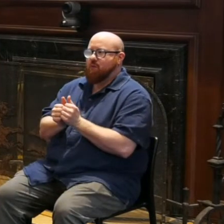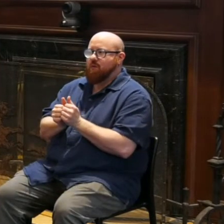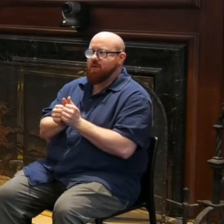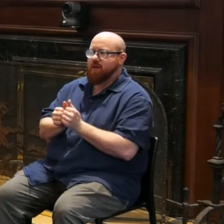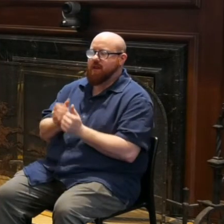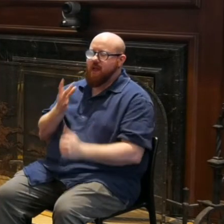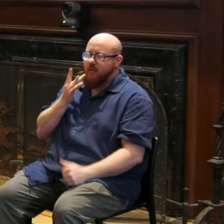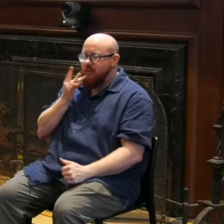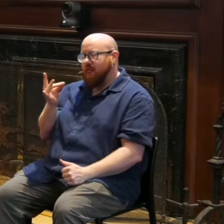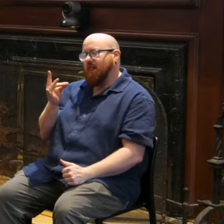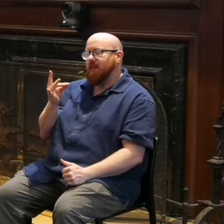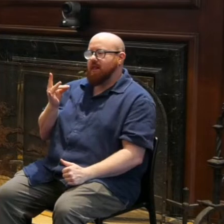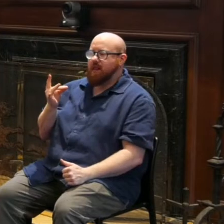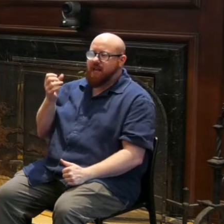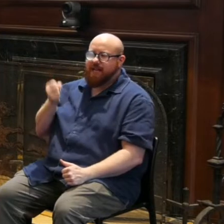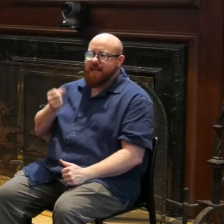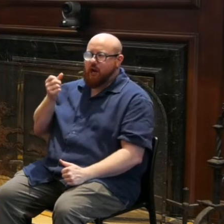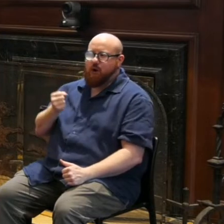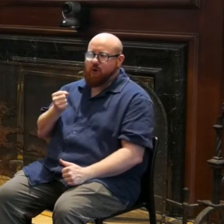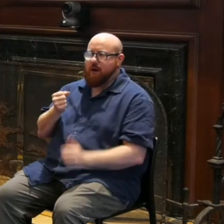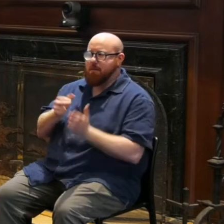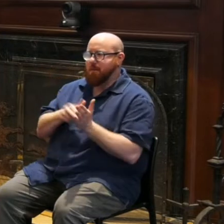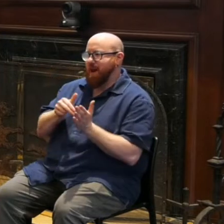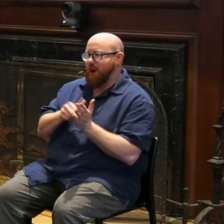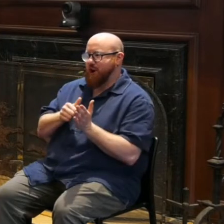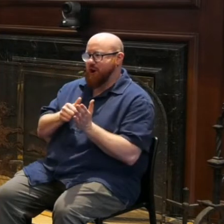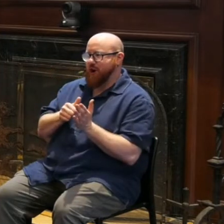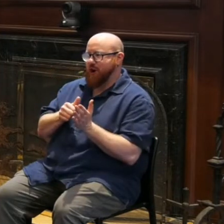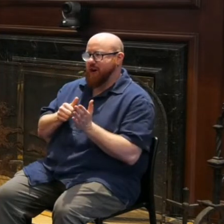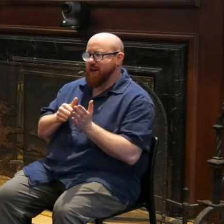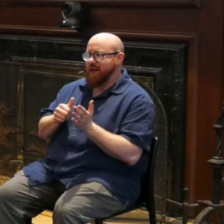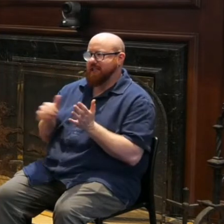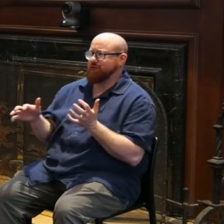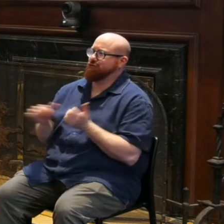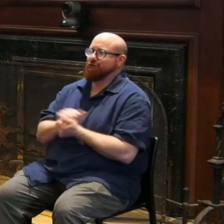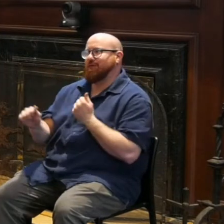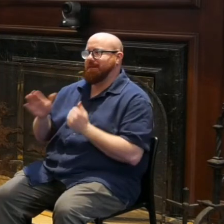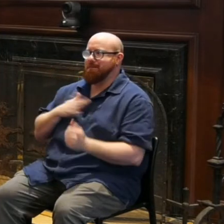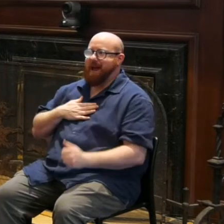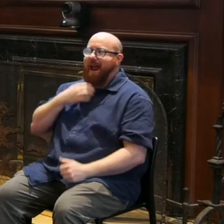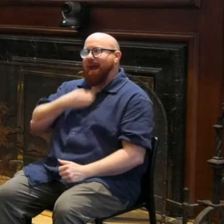dairy butter to ruin my appetite before the entree came.